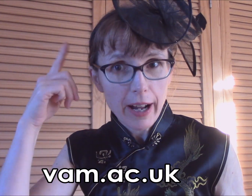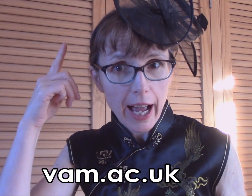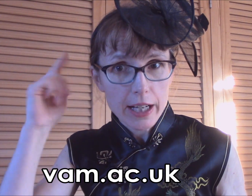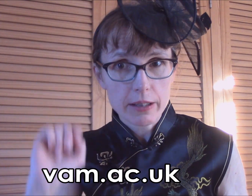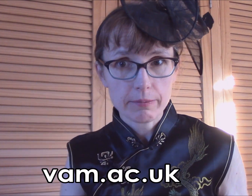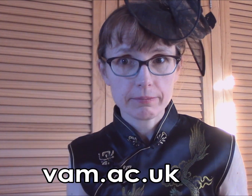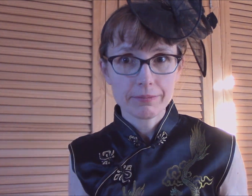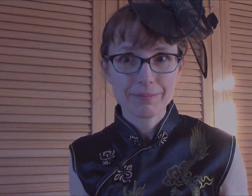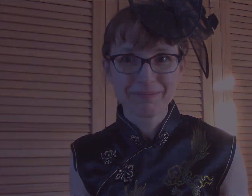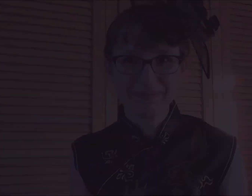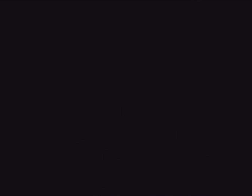hat.